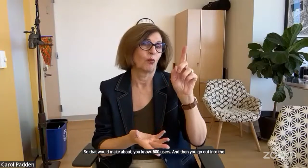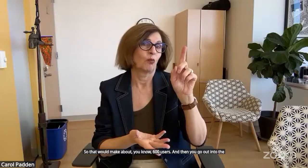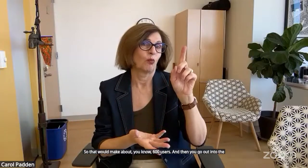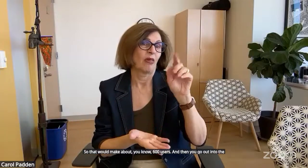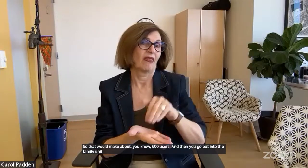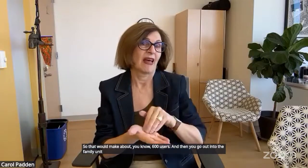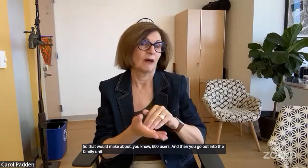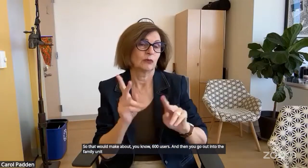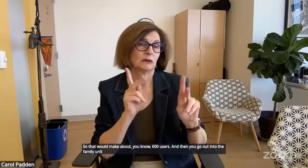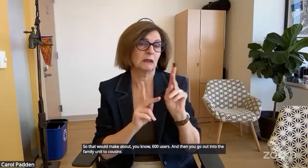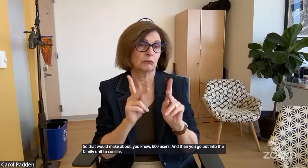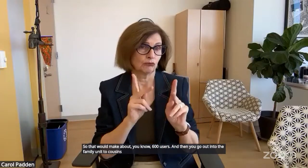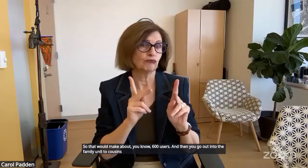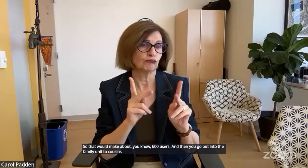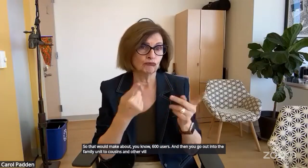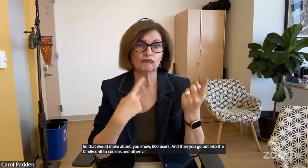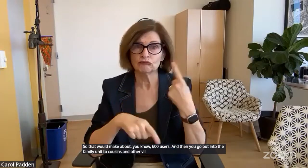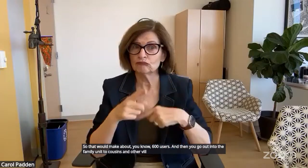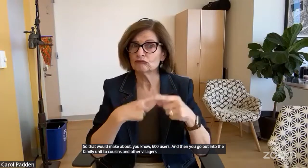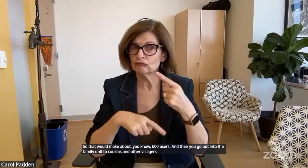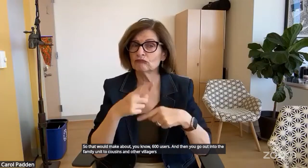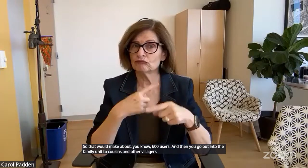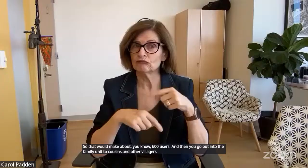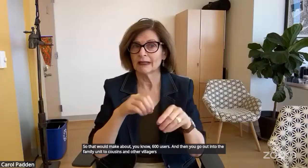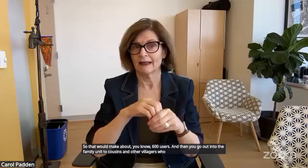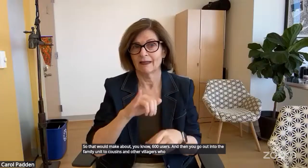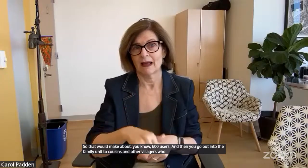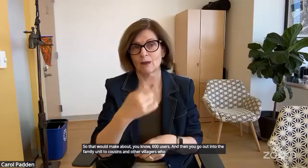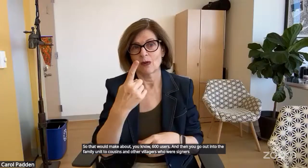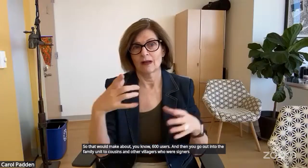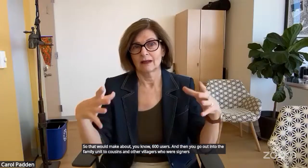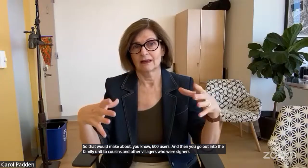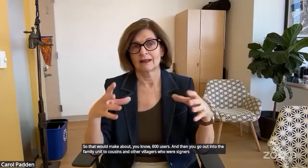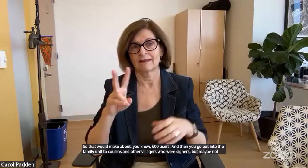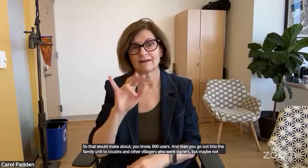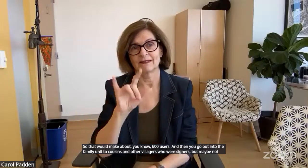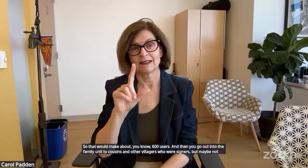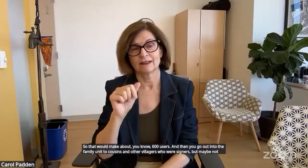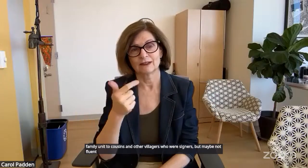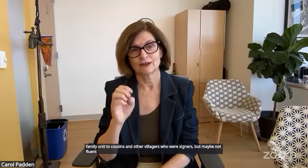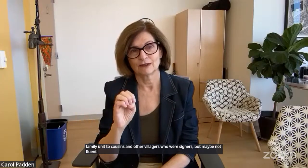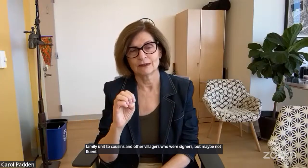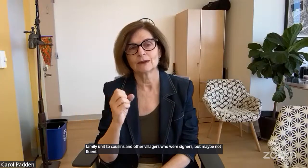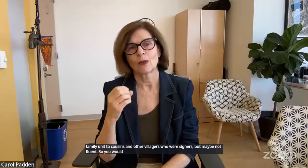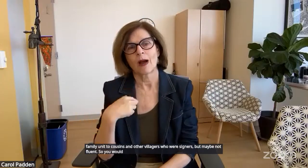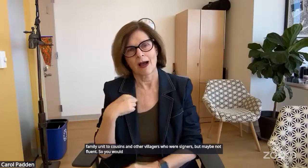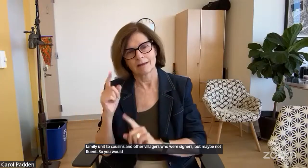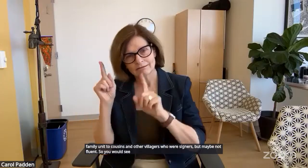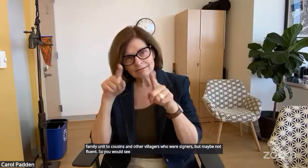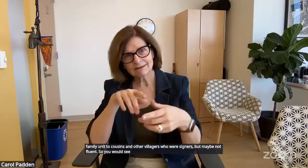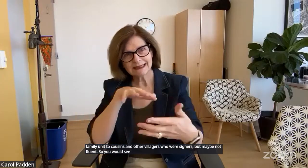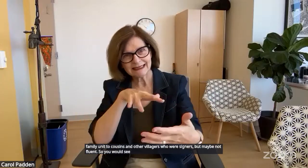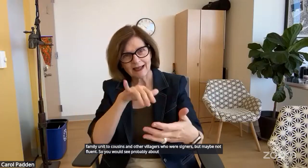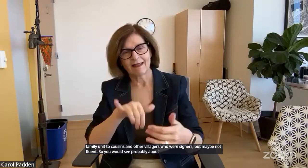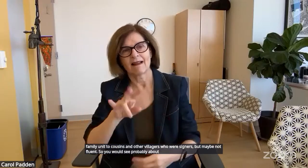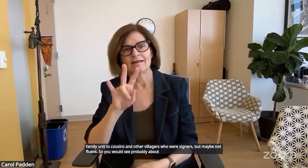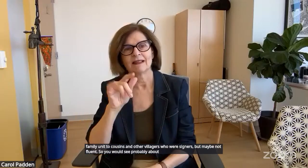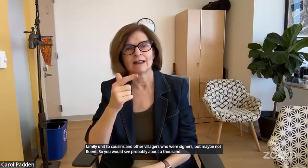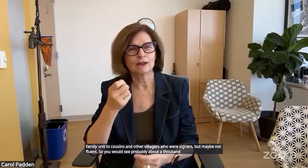to cousins and other villagers who were signers, but maybe not fluent. So you would see probably about 1,000 users of sign